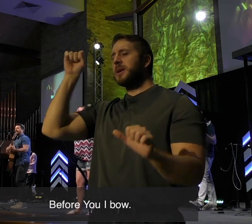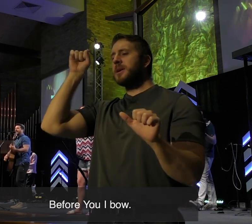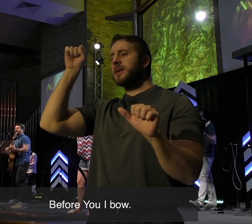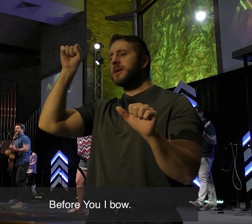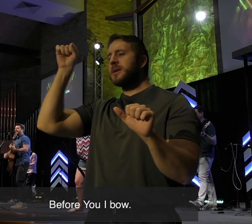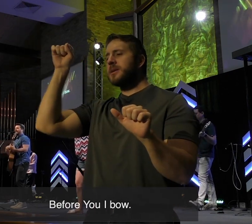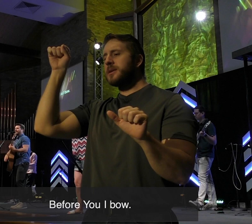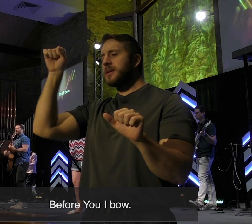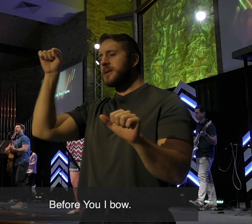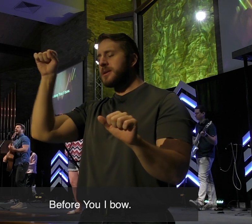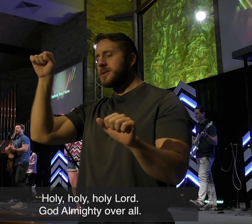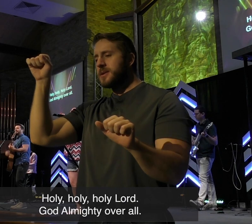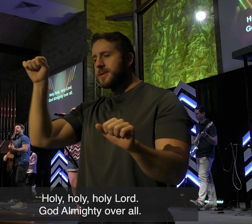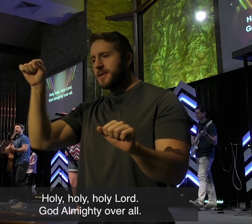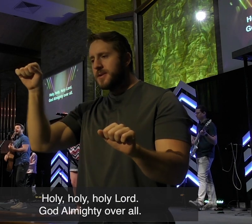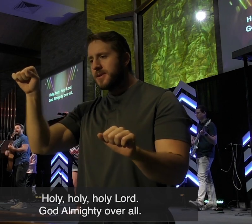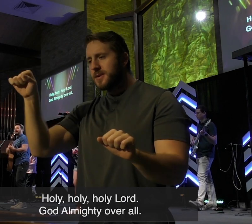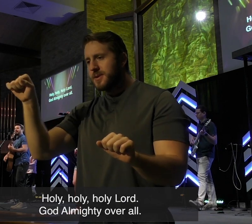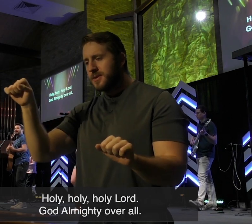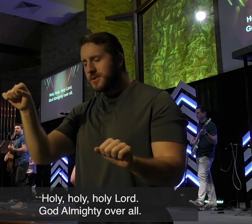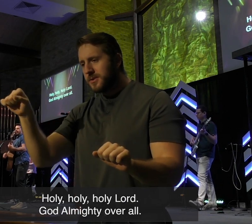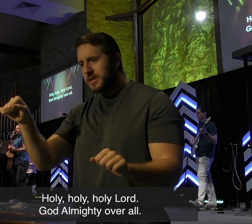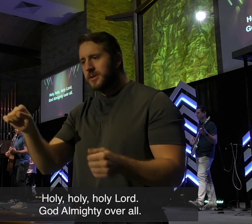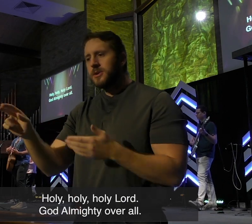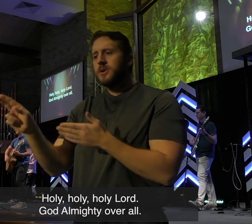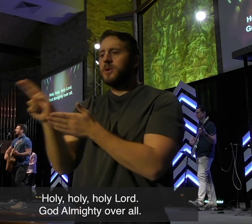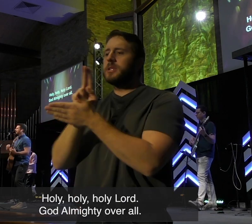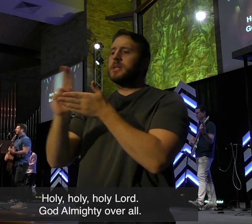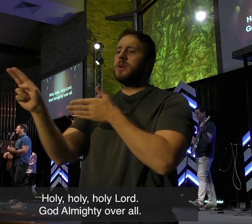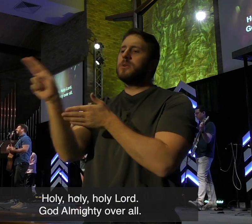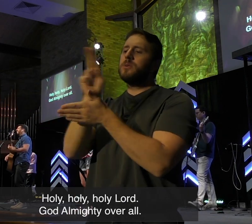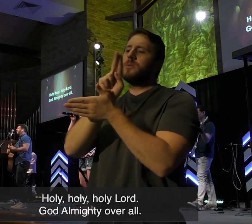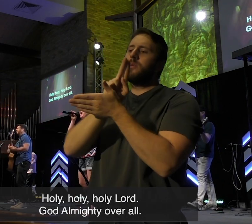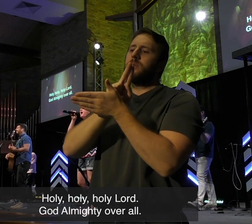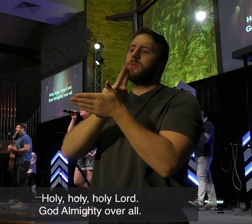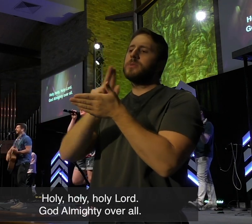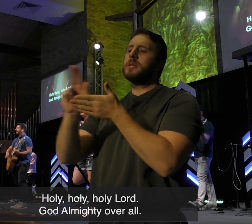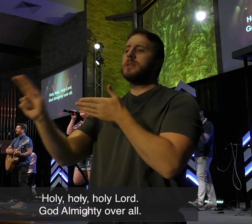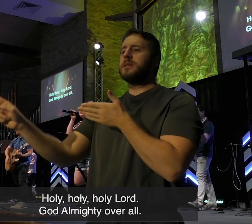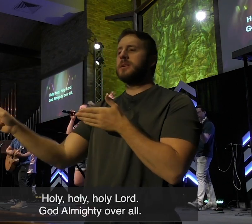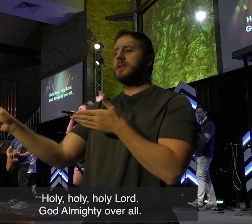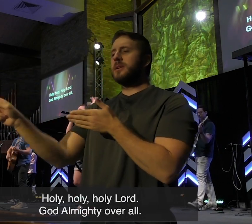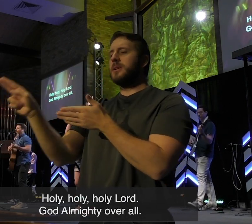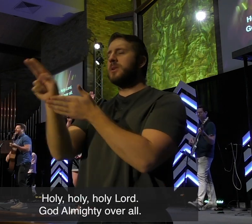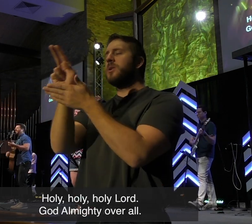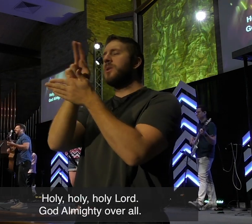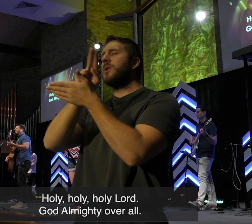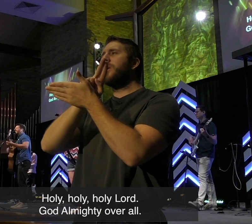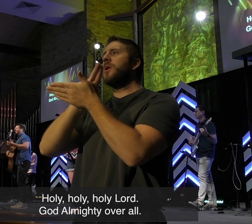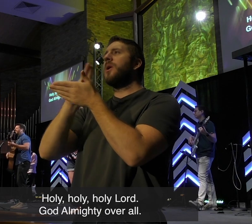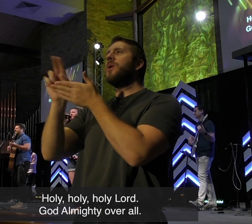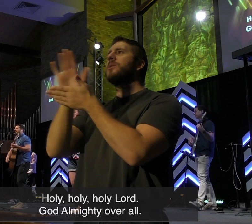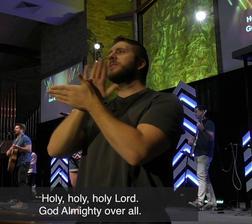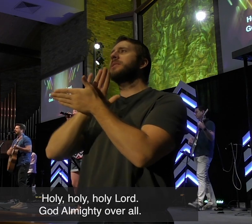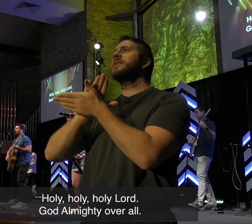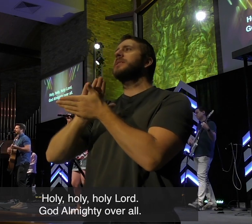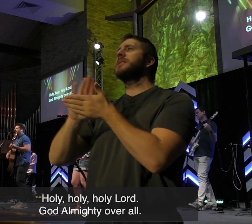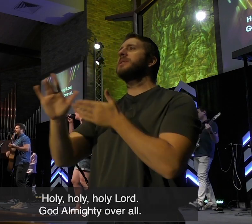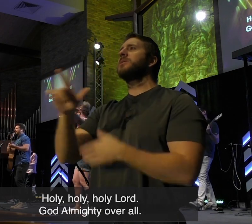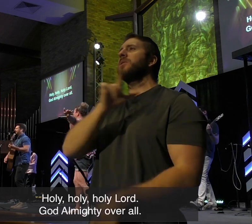I bow, I bow. Holy, holy, holy.